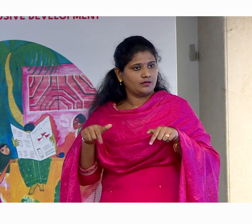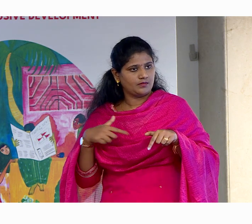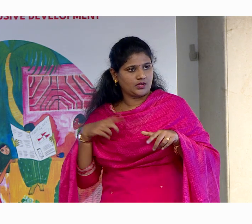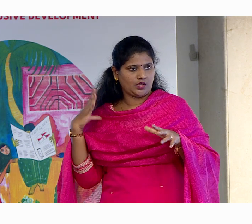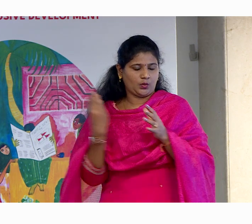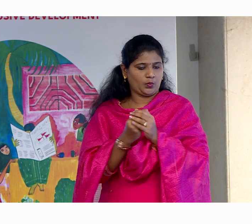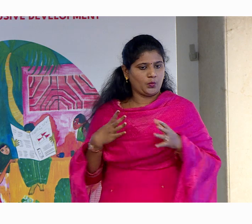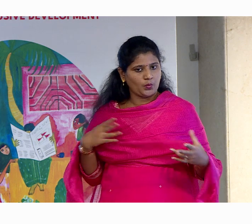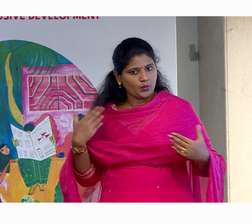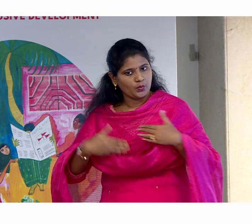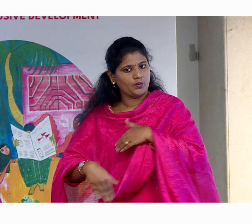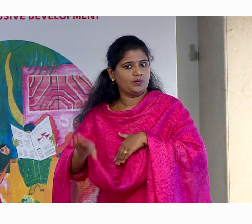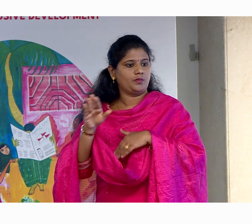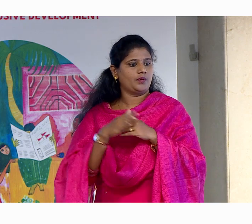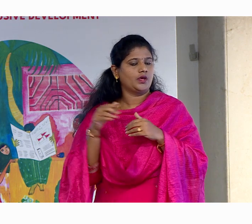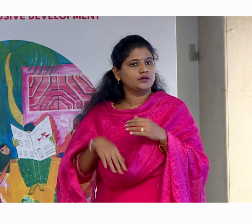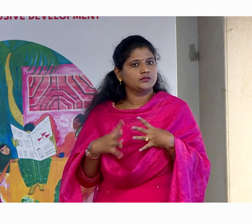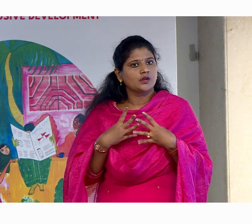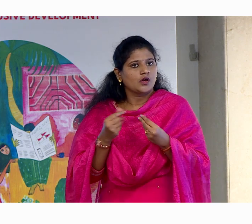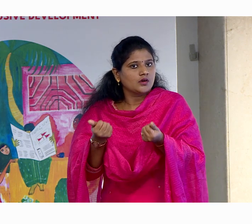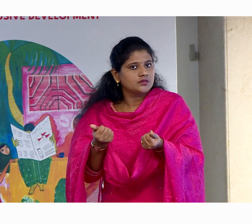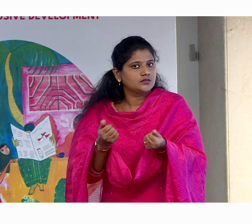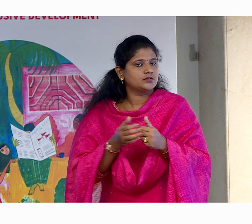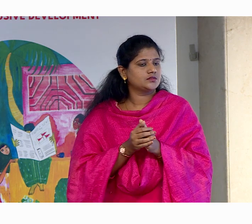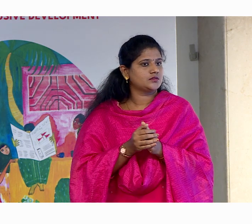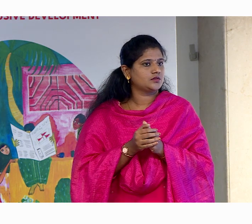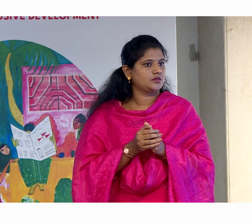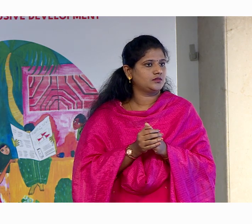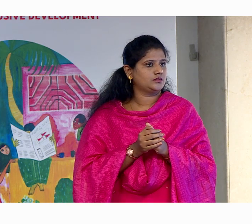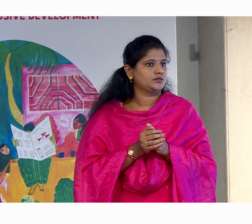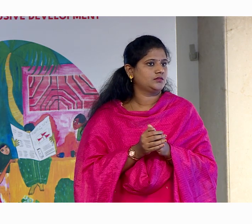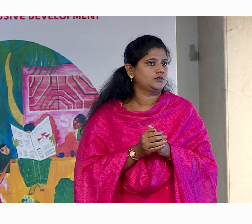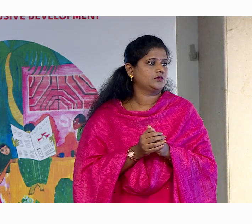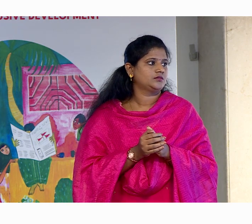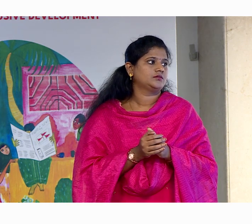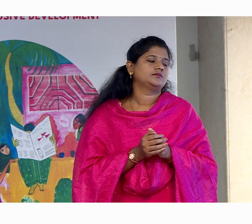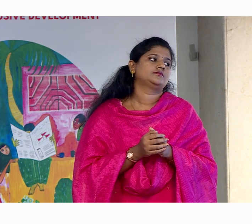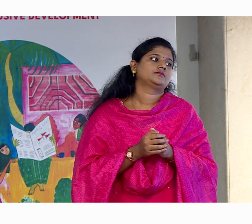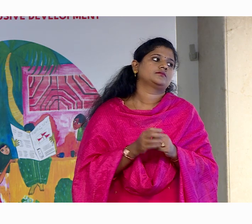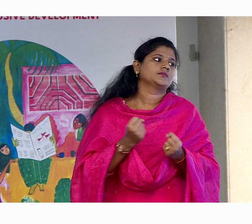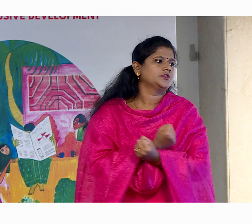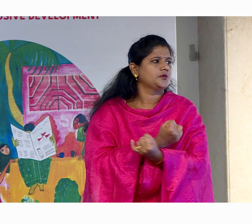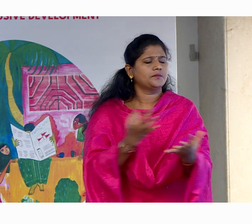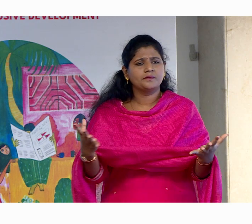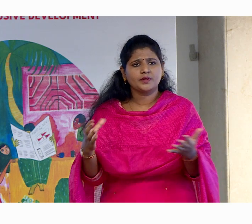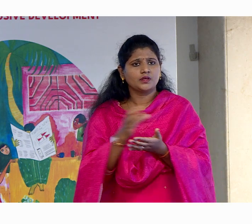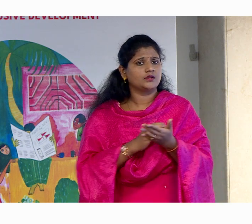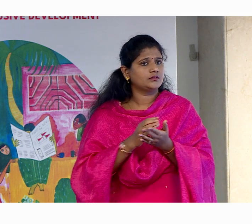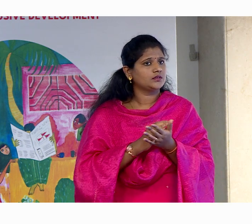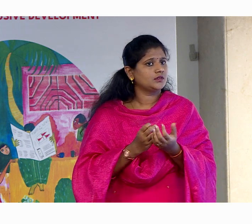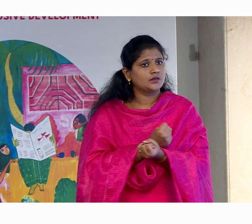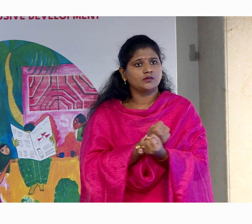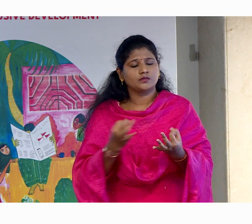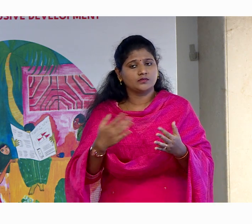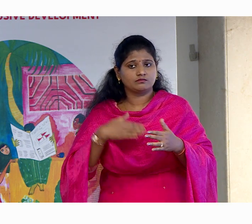to. The appropriate way to treat this, they say, is X, Y, Z. So many, many sources are melded